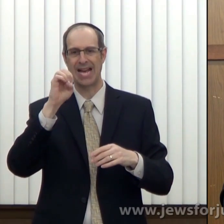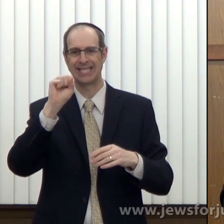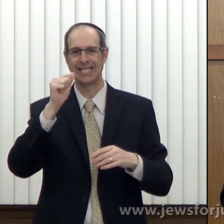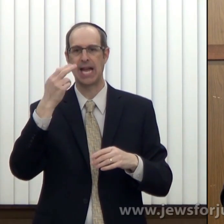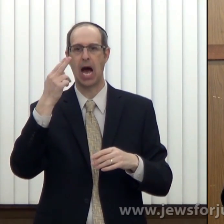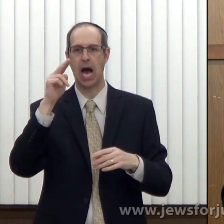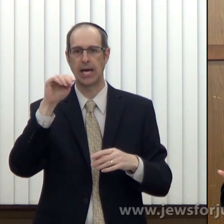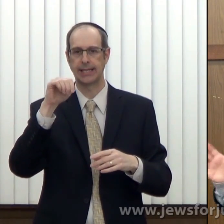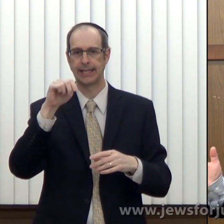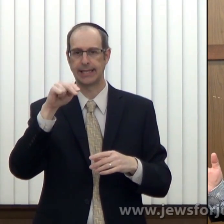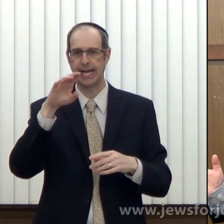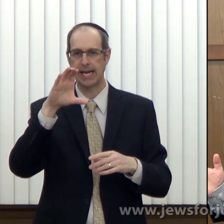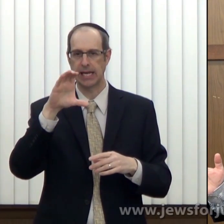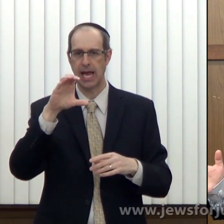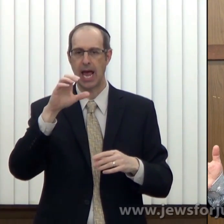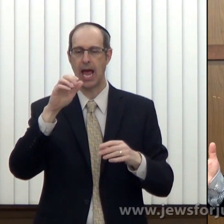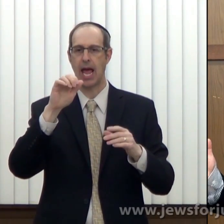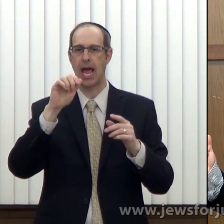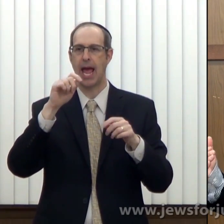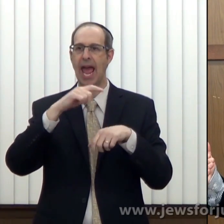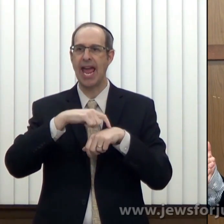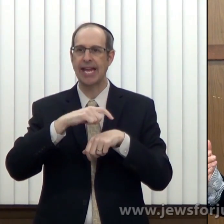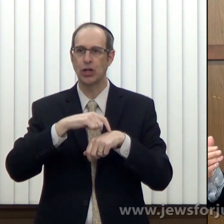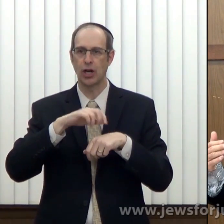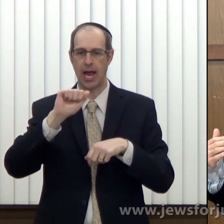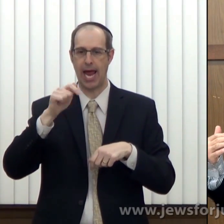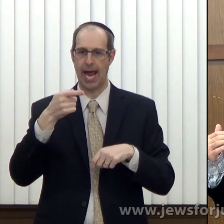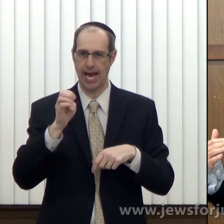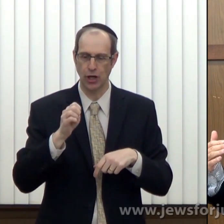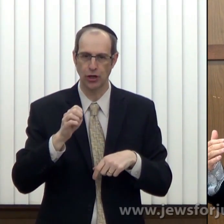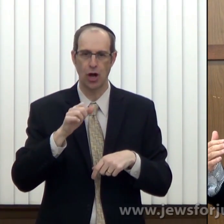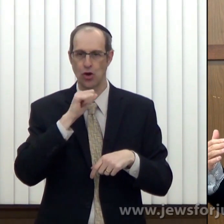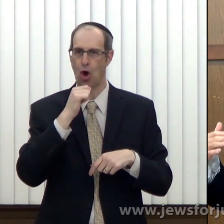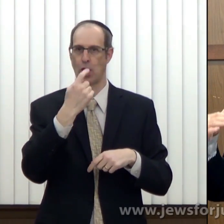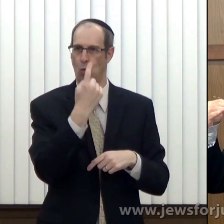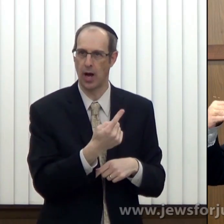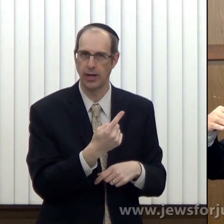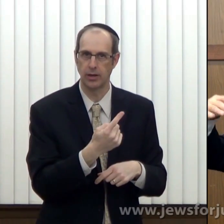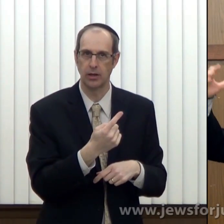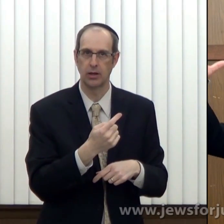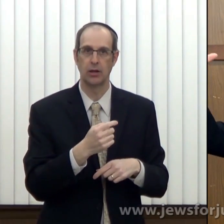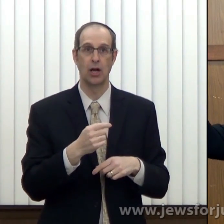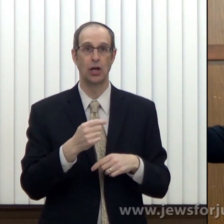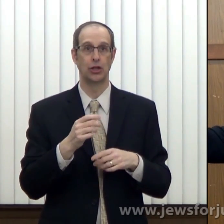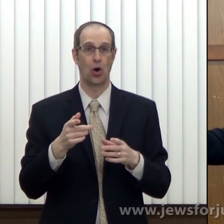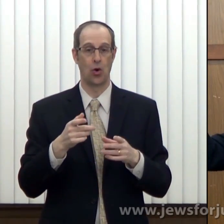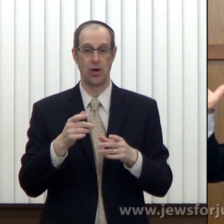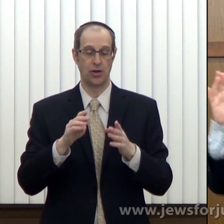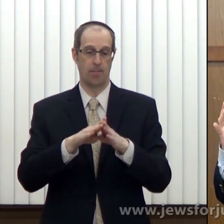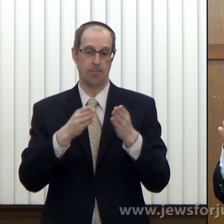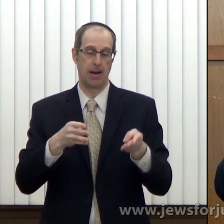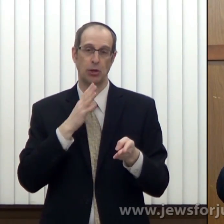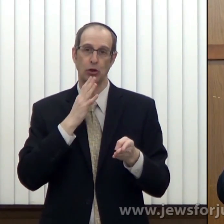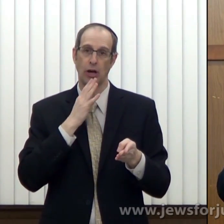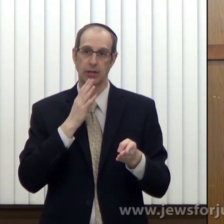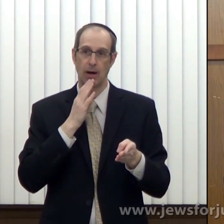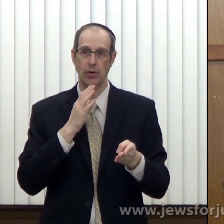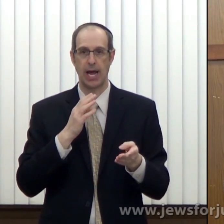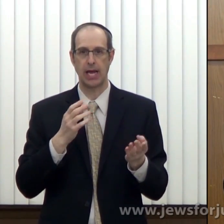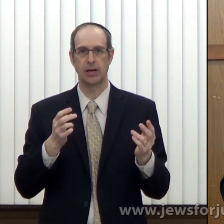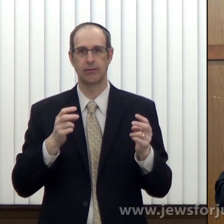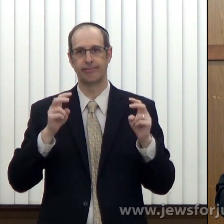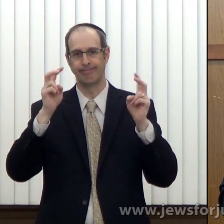Messiah. There are people who believe that the Bible only speaks about a messianic age, but not about